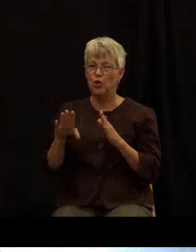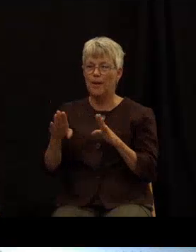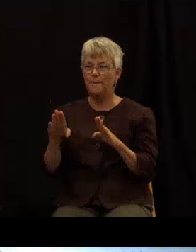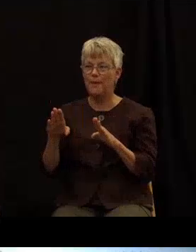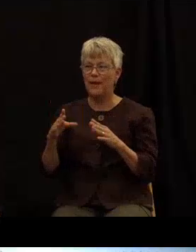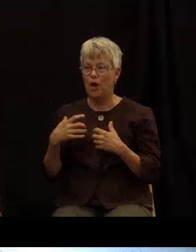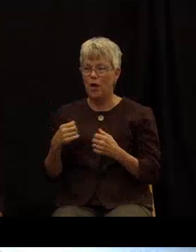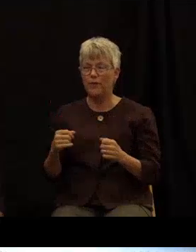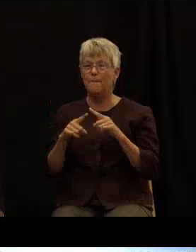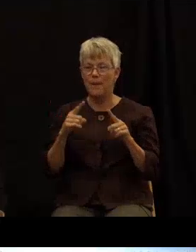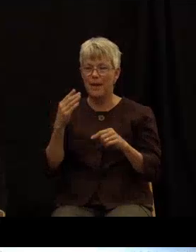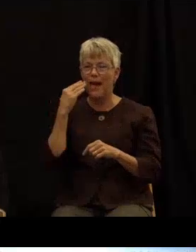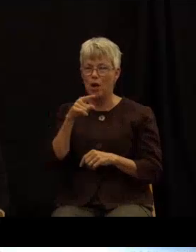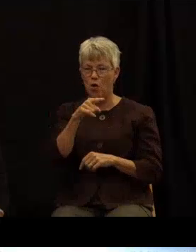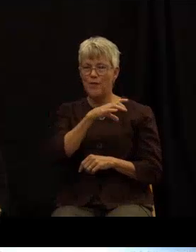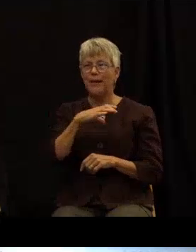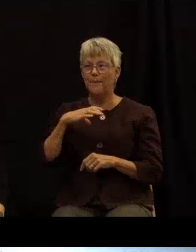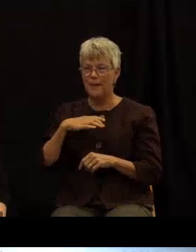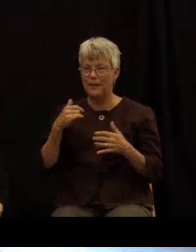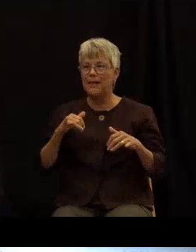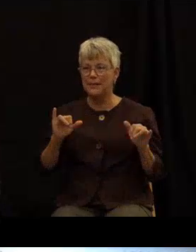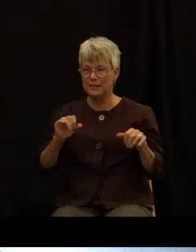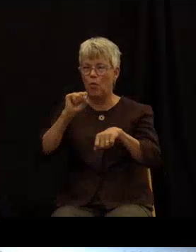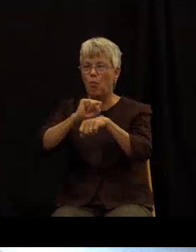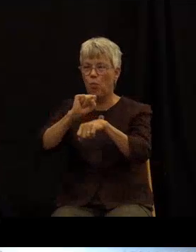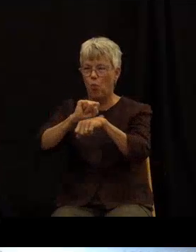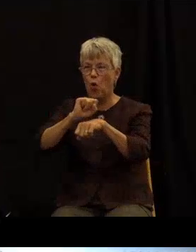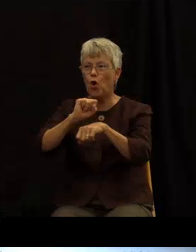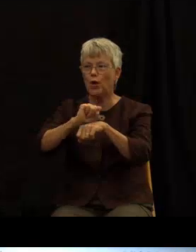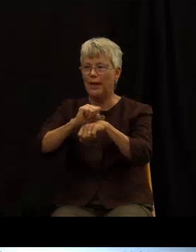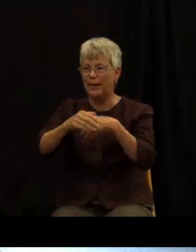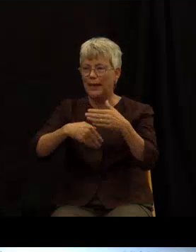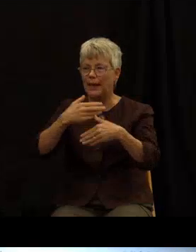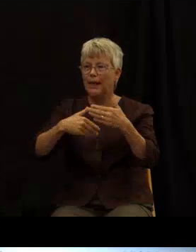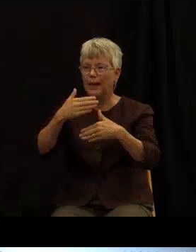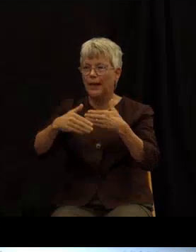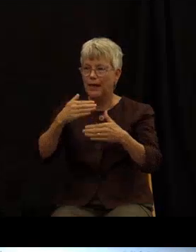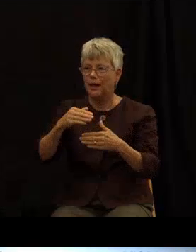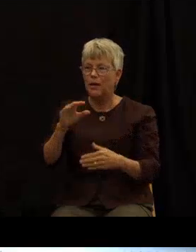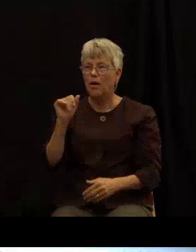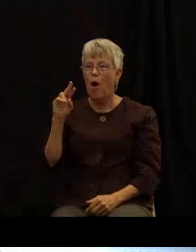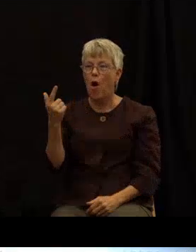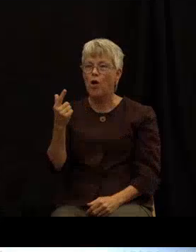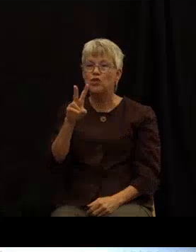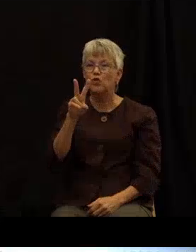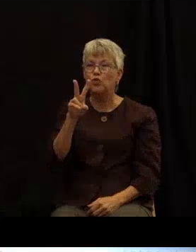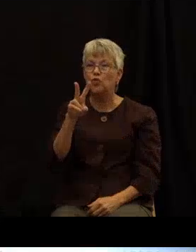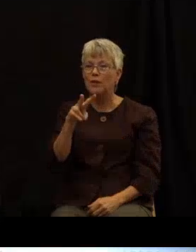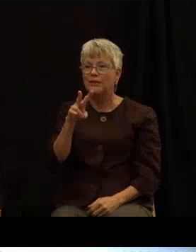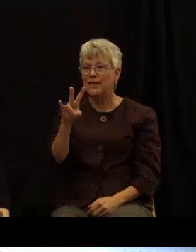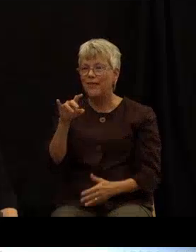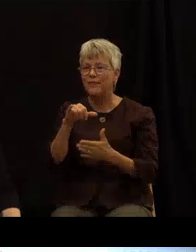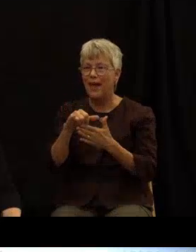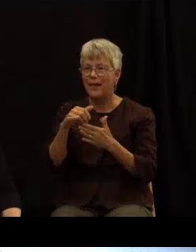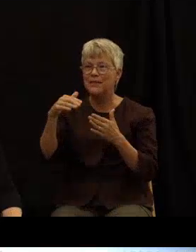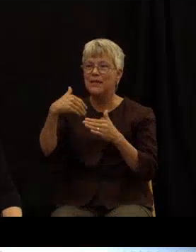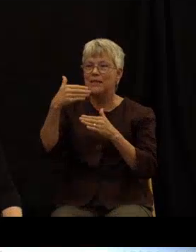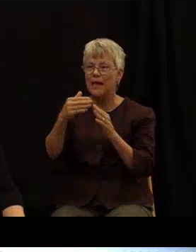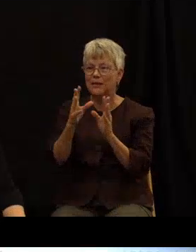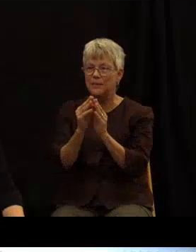are working. That committee has been meeting, and they have another meeting scheduled for August 27th at